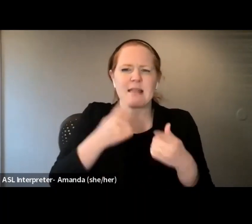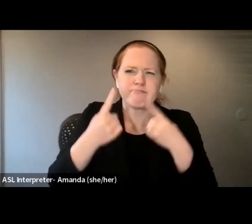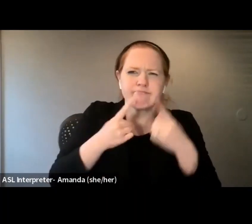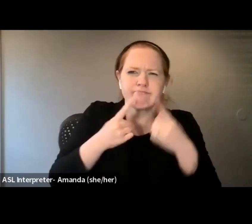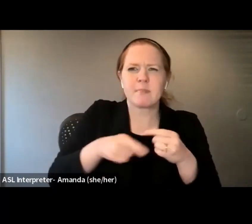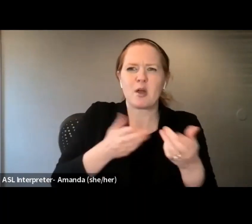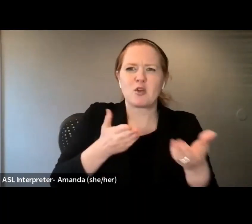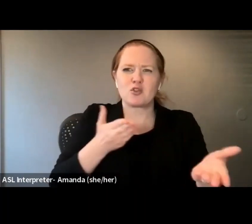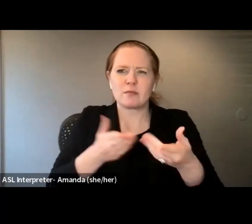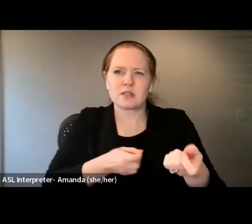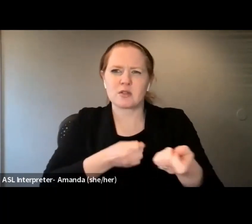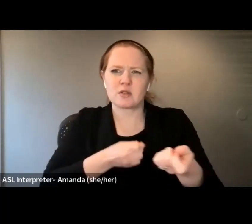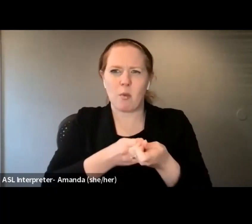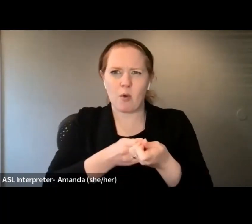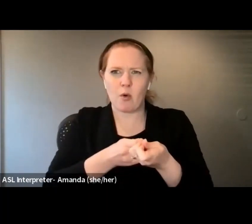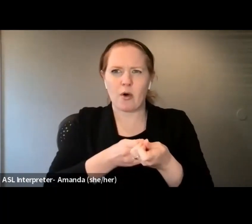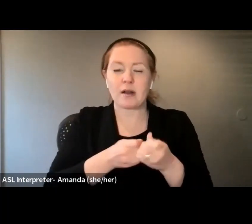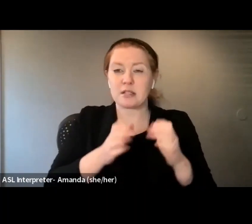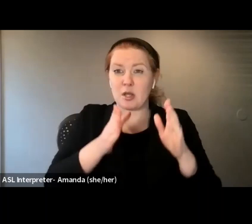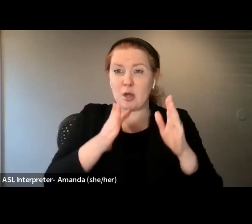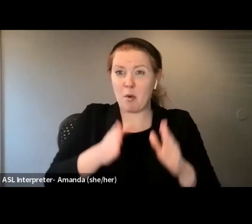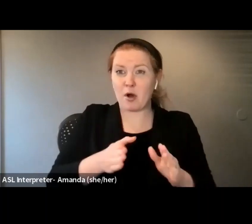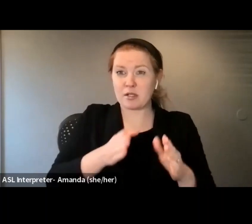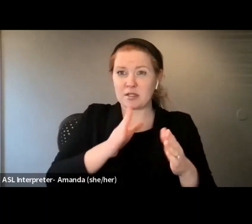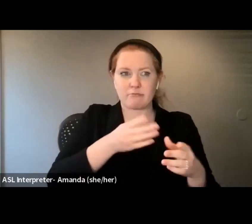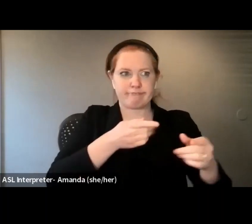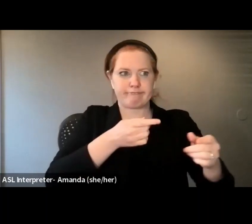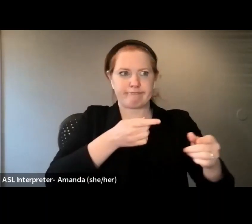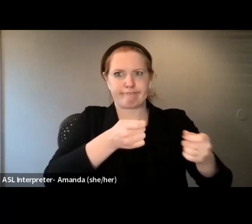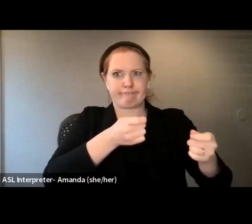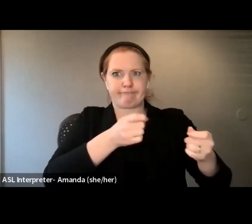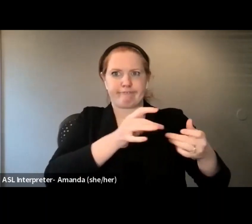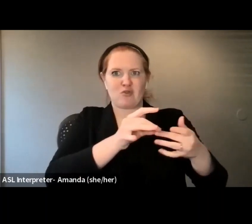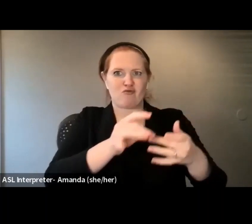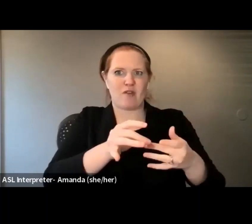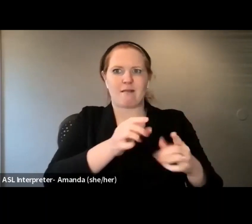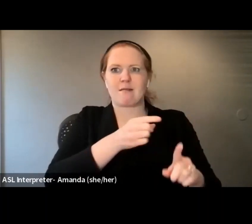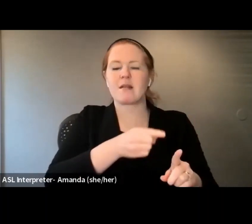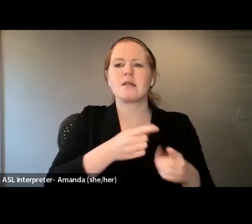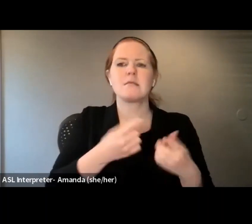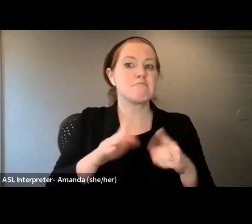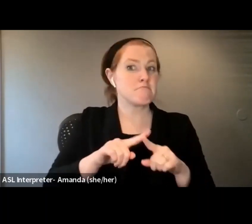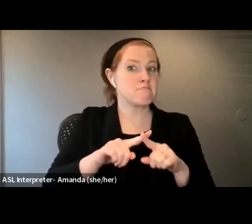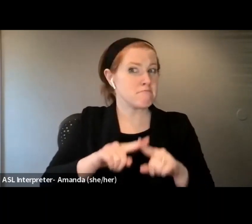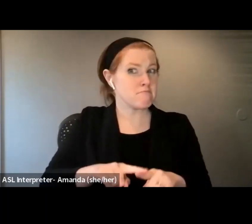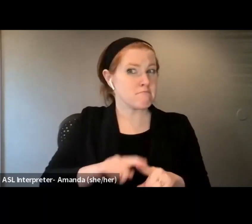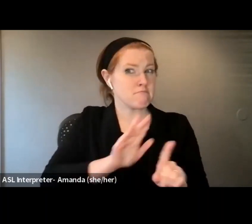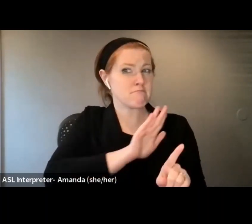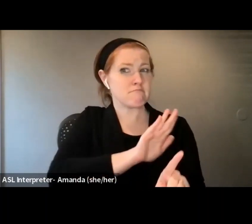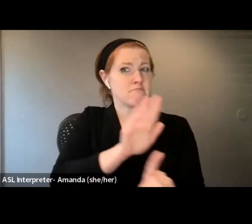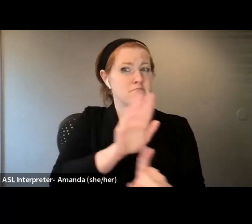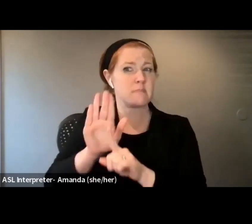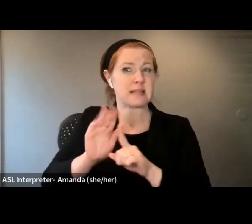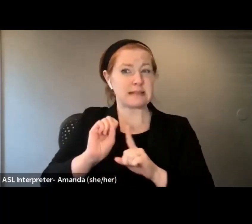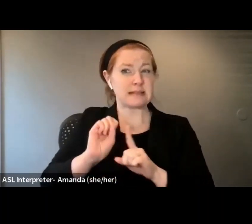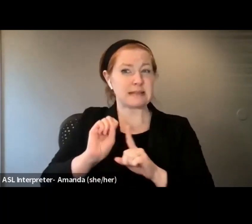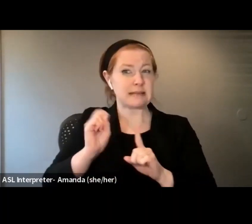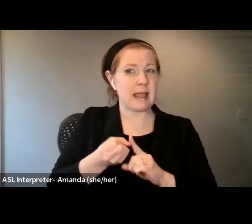supports that the person is directing. Depending on the state you live in, This model might be